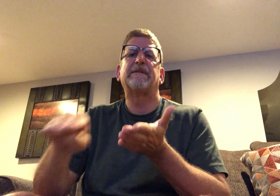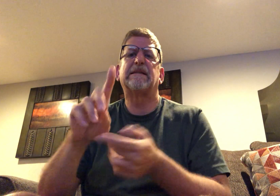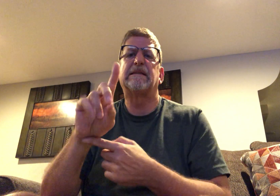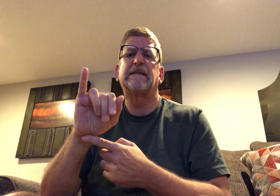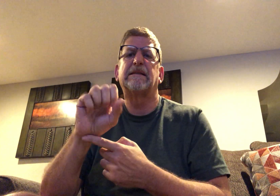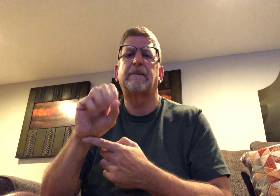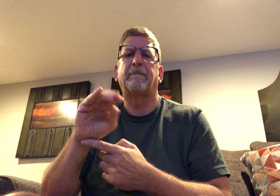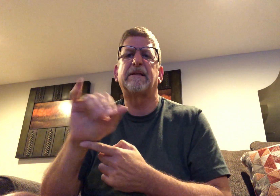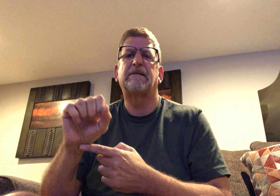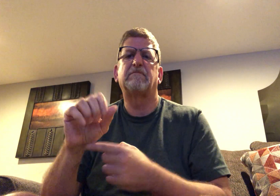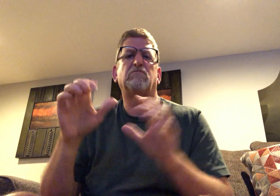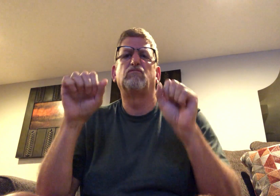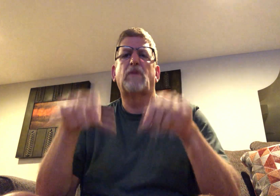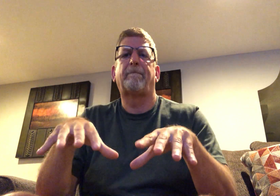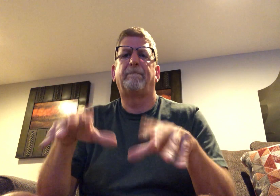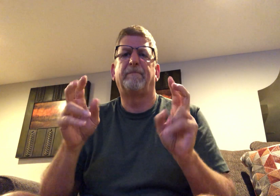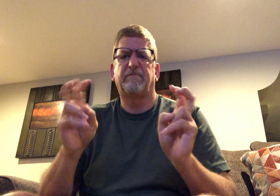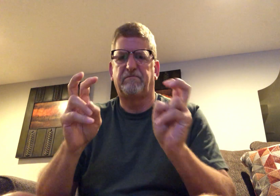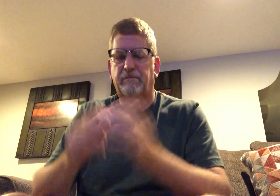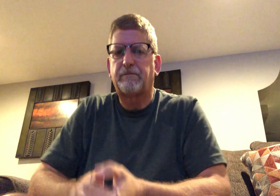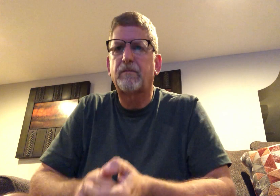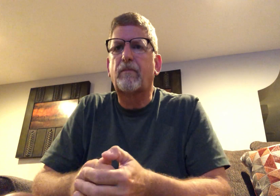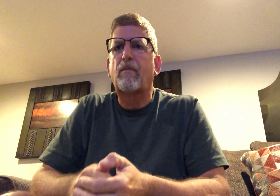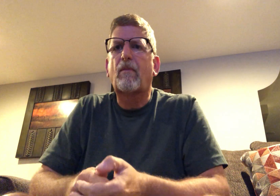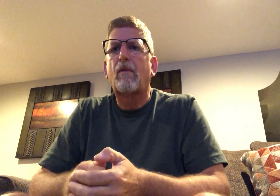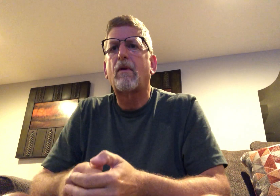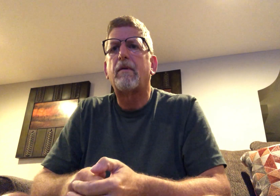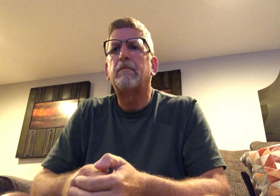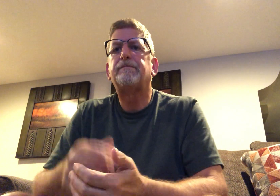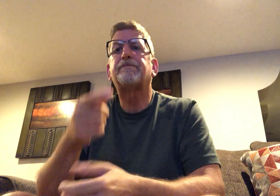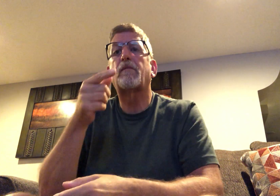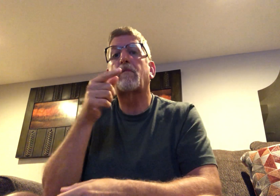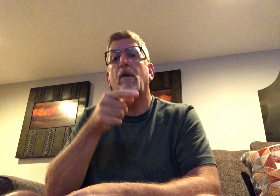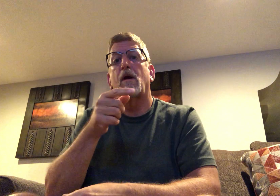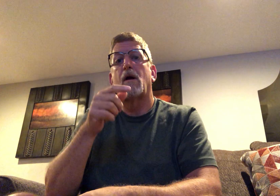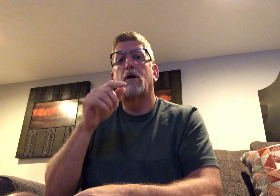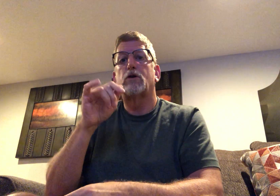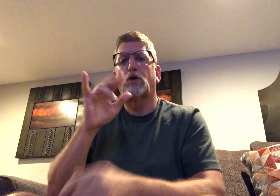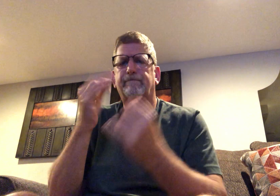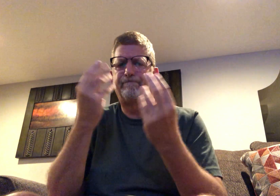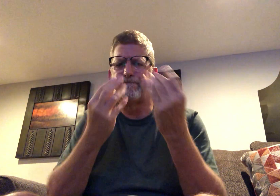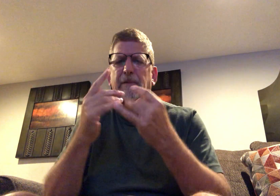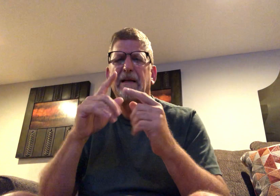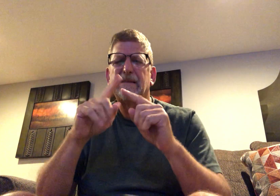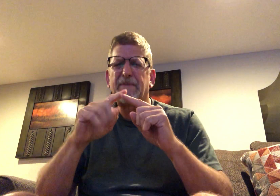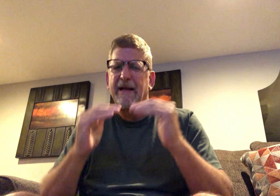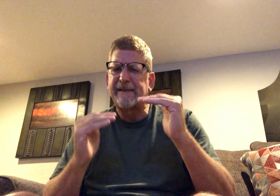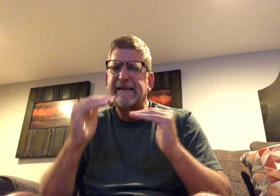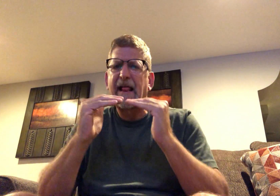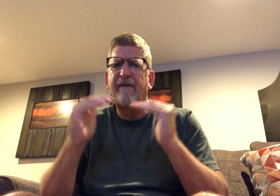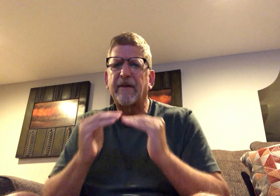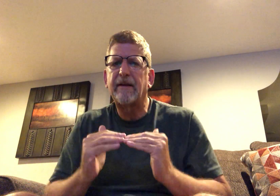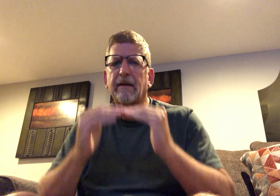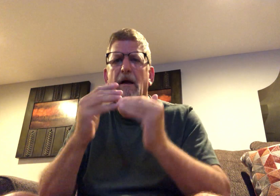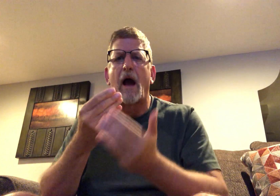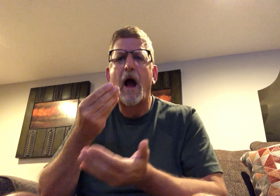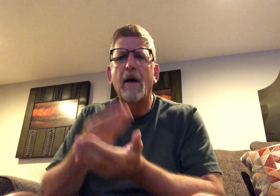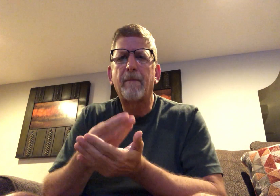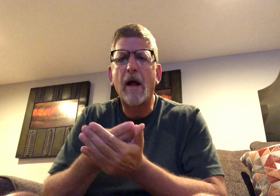billion out of China, and that's why the president thinks you're a corrupt media. Because if this were President